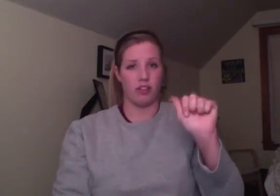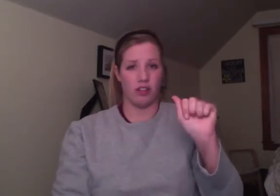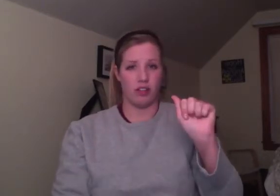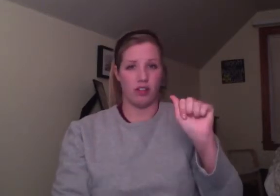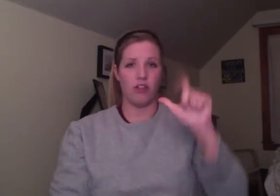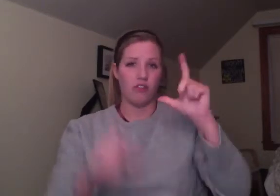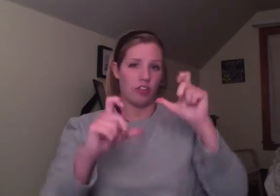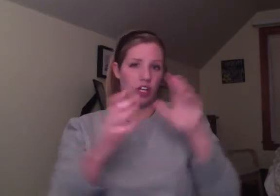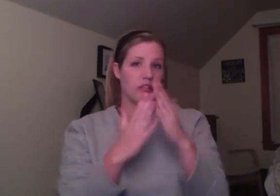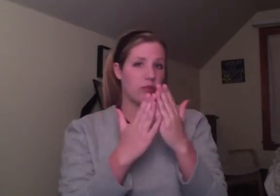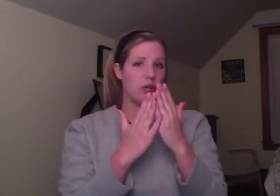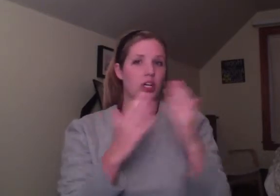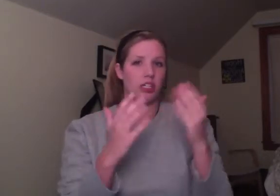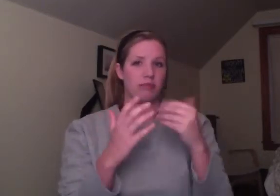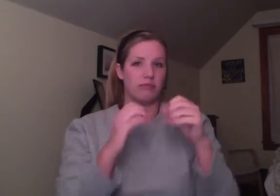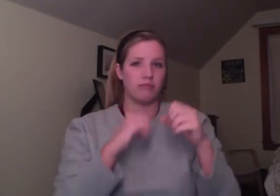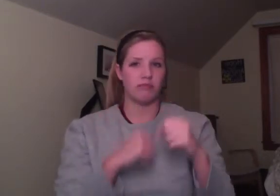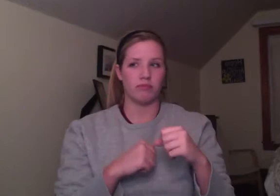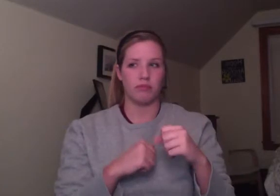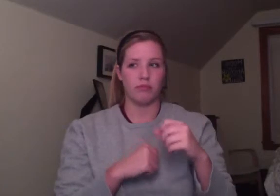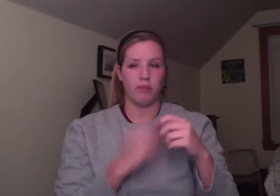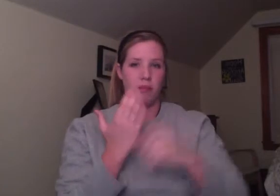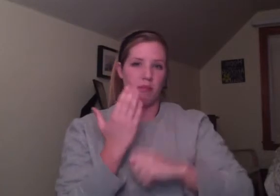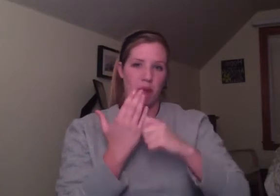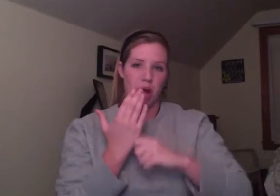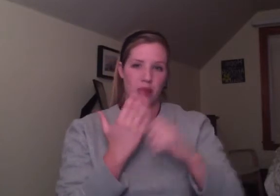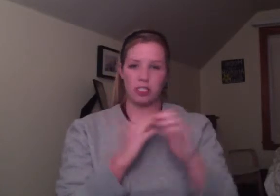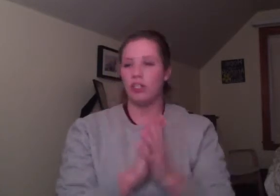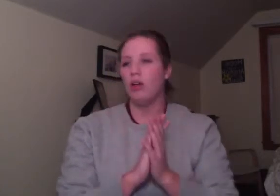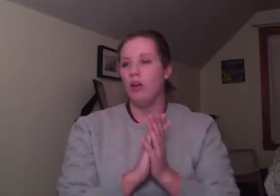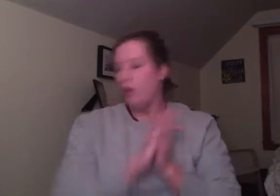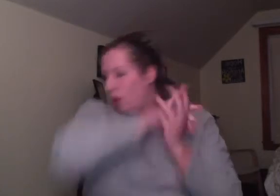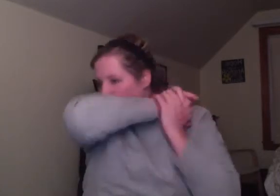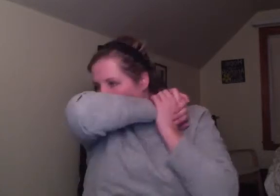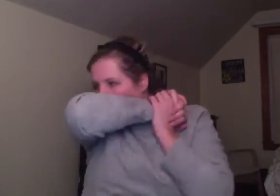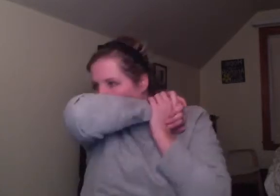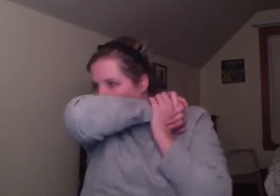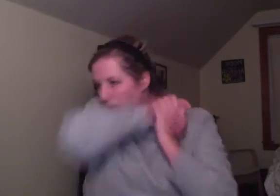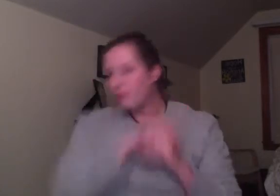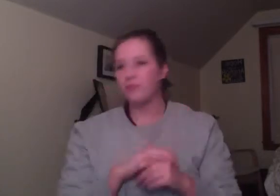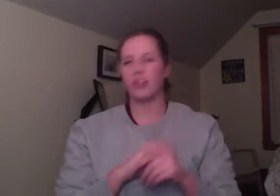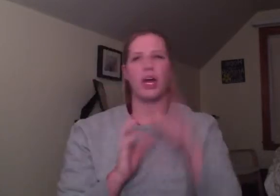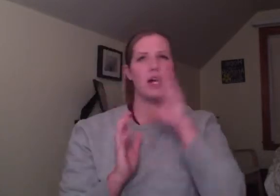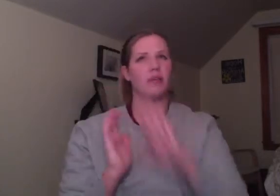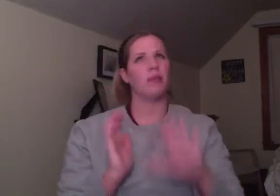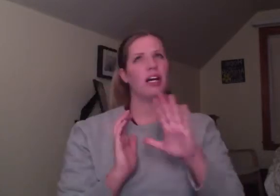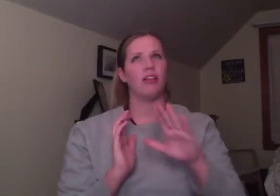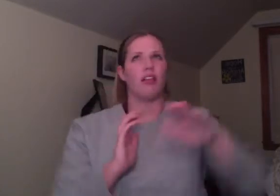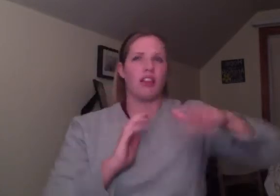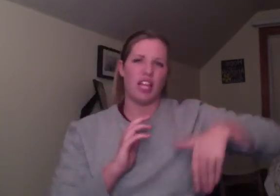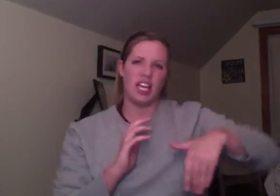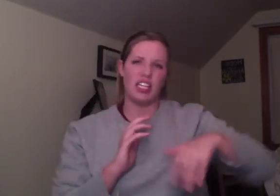So that's how I was introduced to it, and it wasn't until my late teens when I actually got a camera and started photographing, and I really